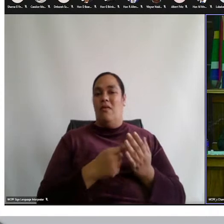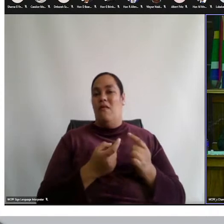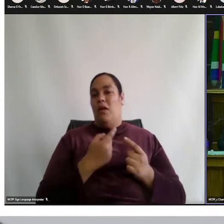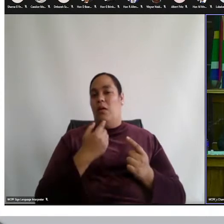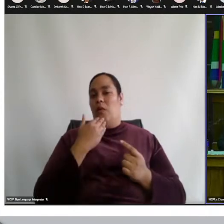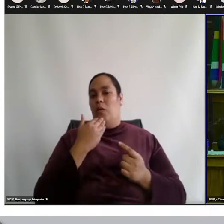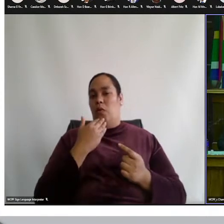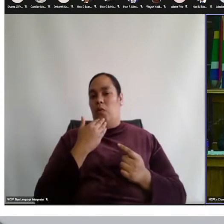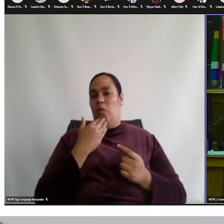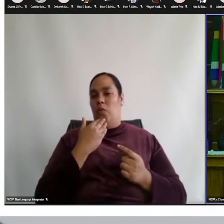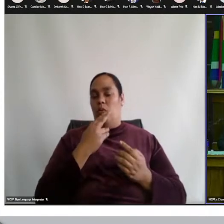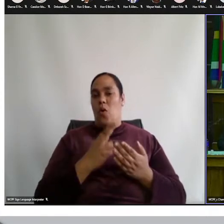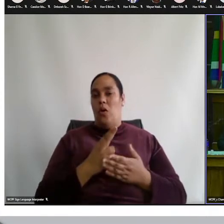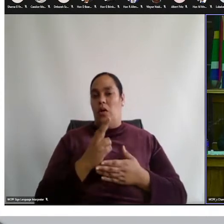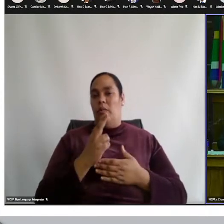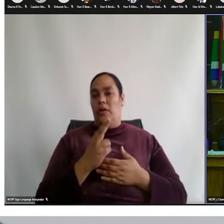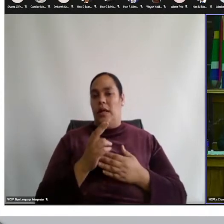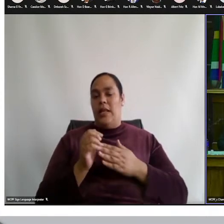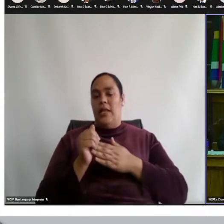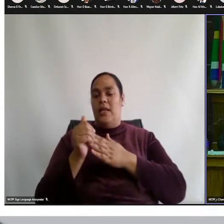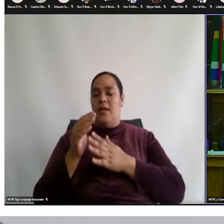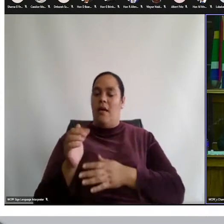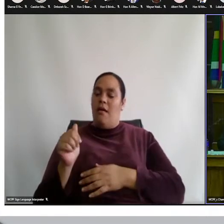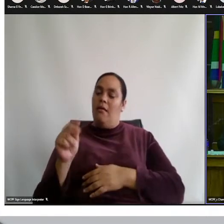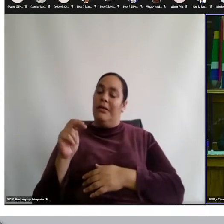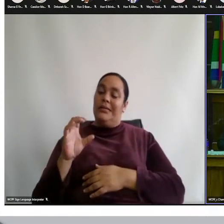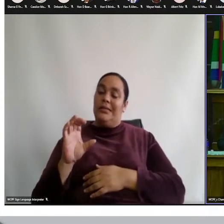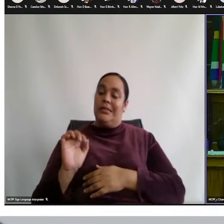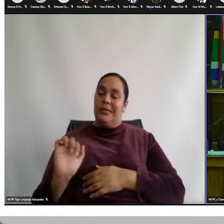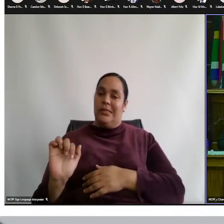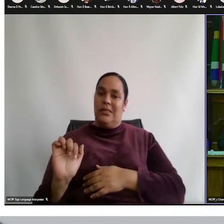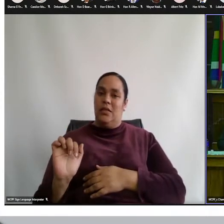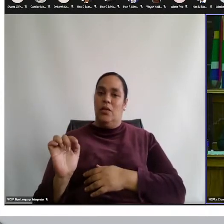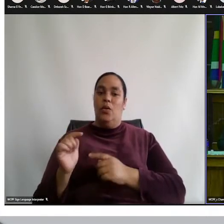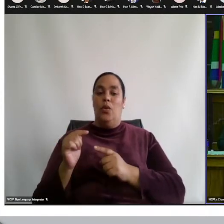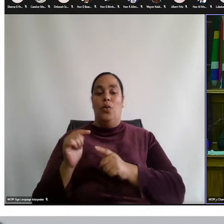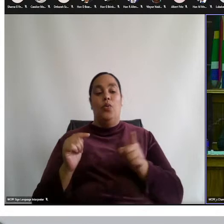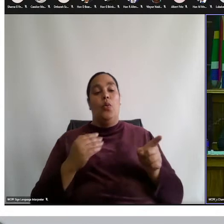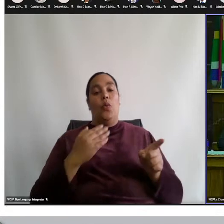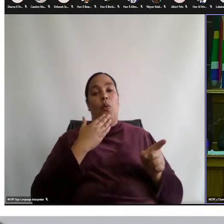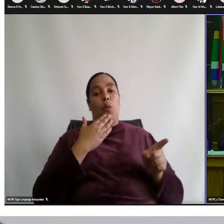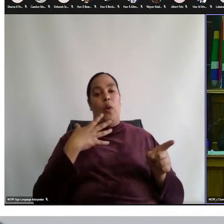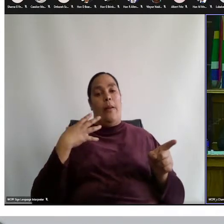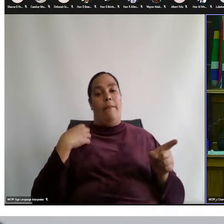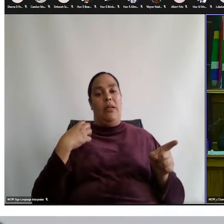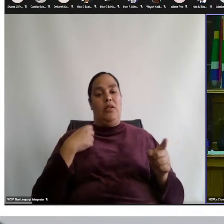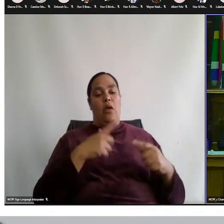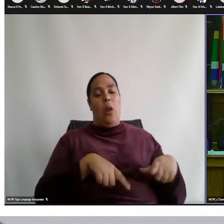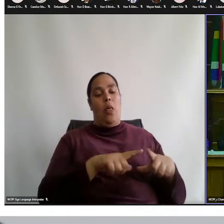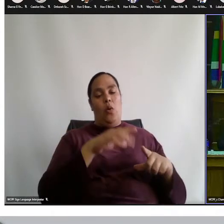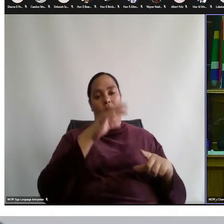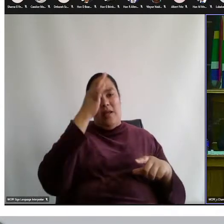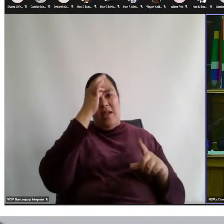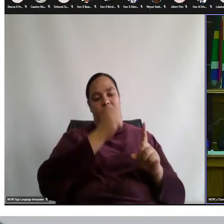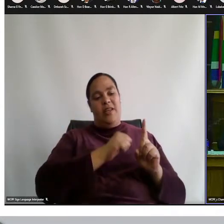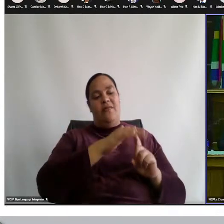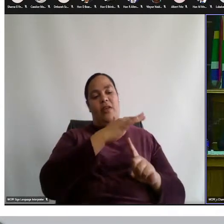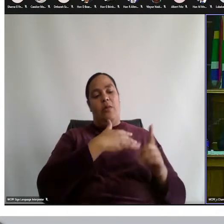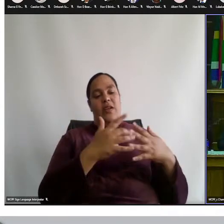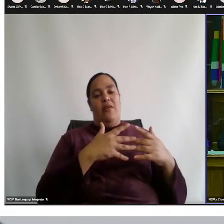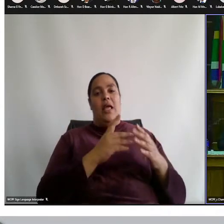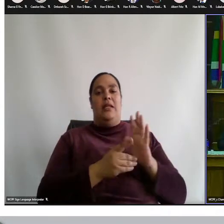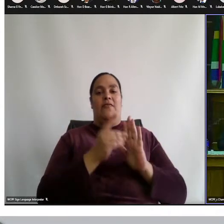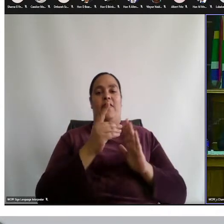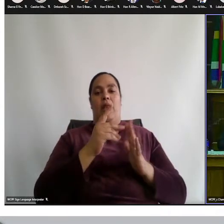the Honourable, the Leader of the Opposition, to the Honourable Minister of Local Government, Environmental Affairs and Development